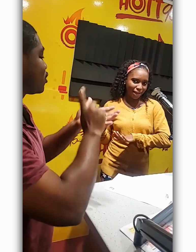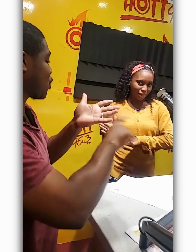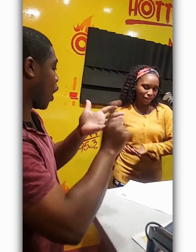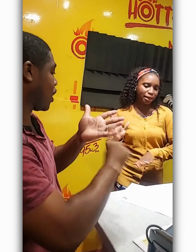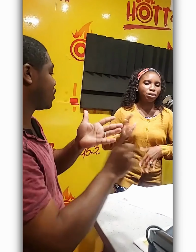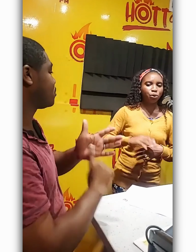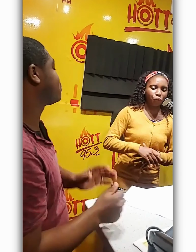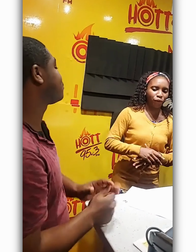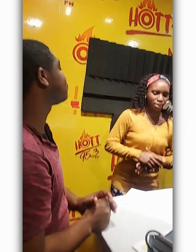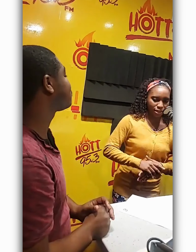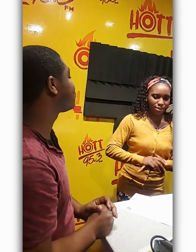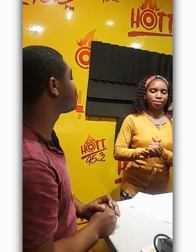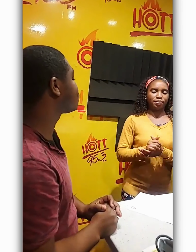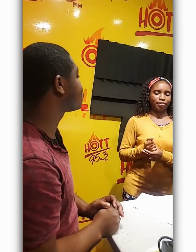KOKONUTZ 246.